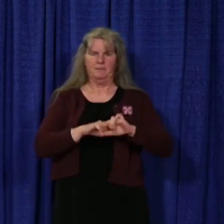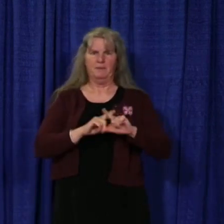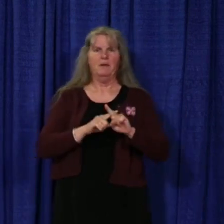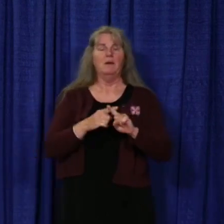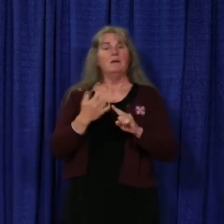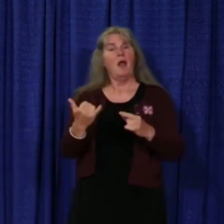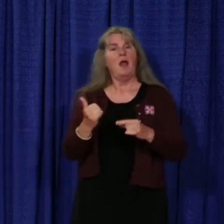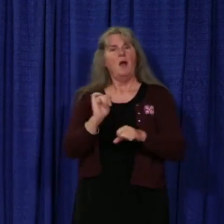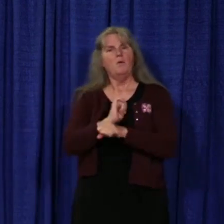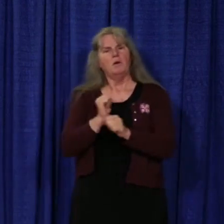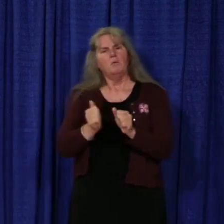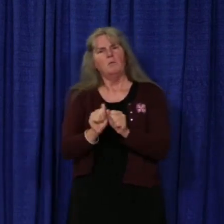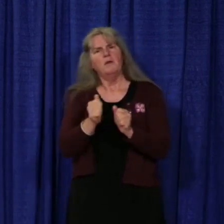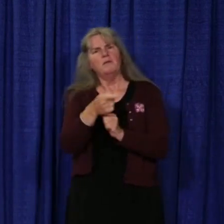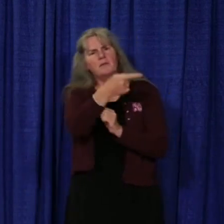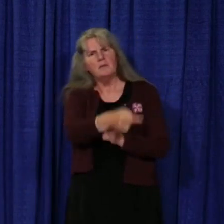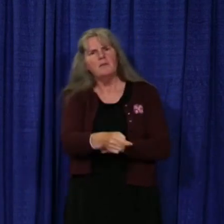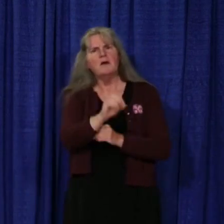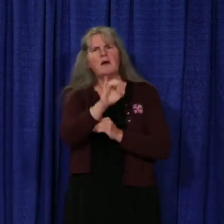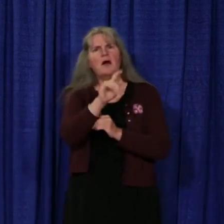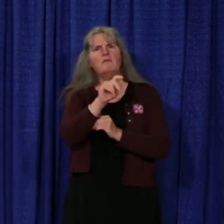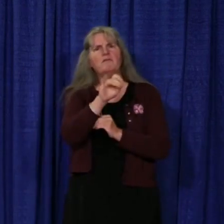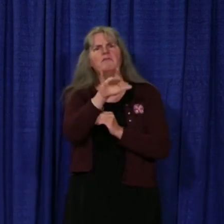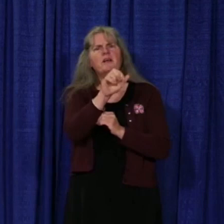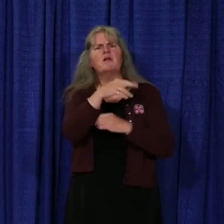outfitters to determine how they can